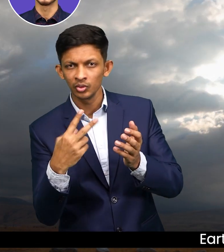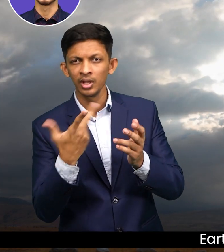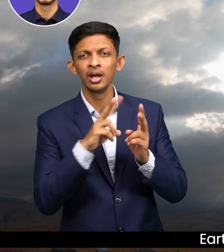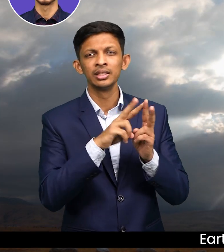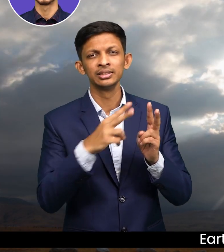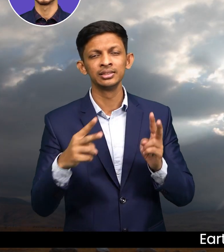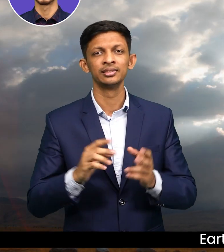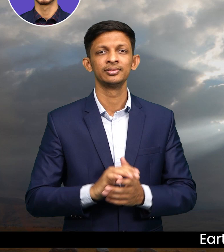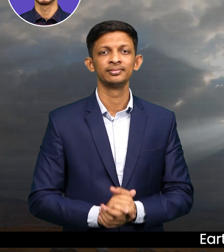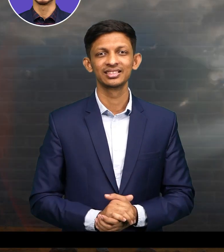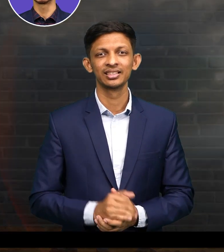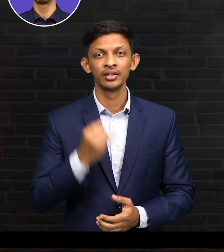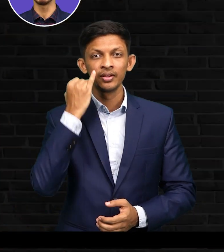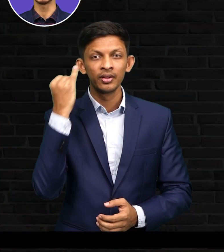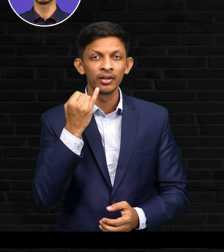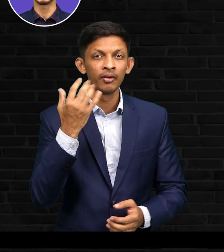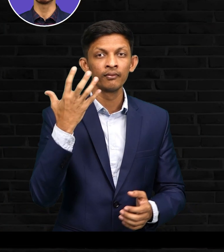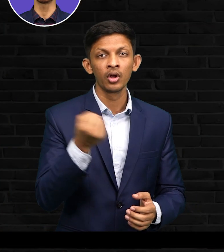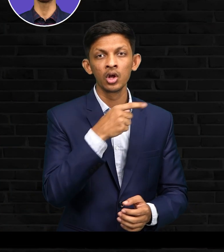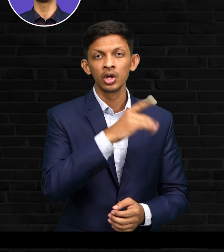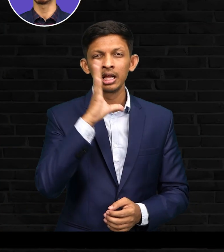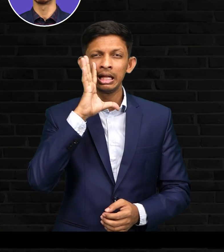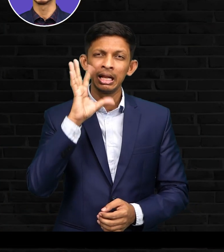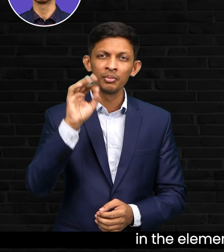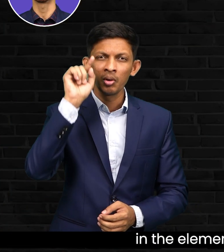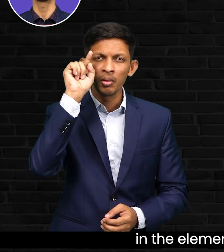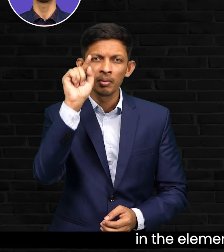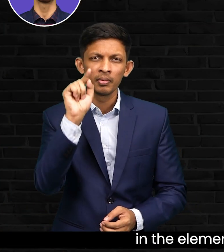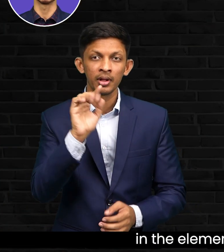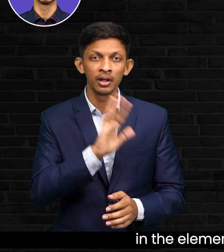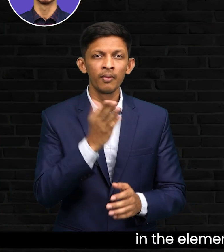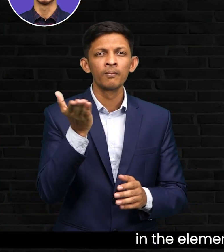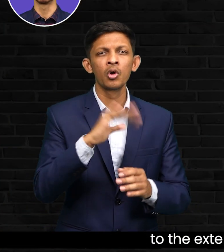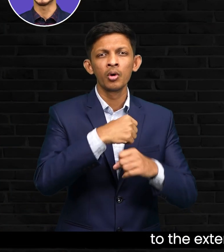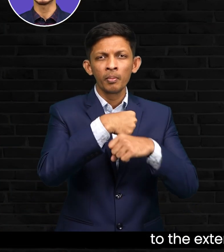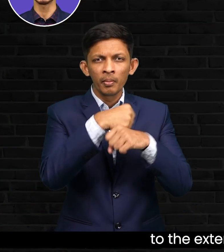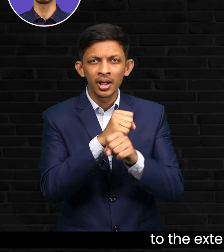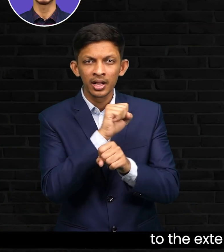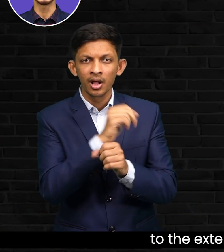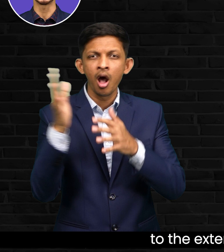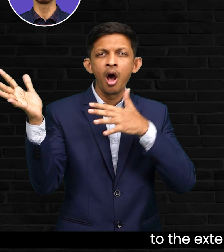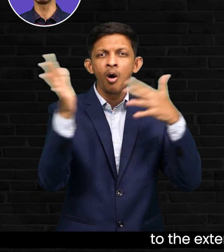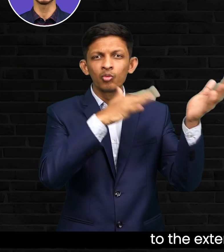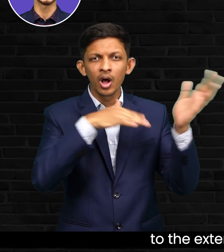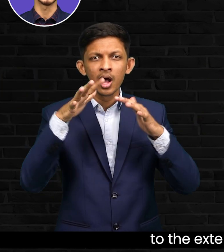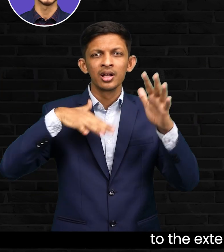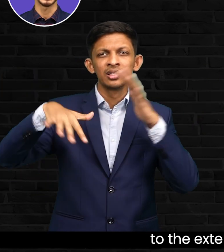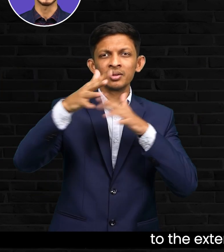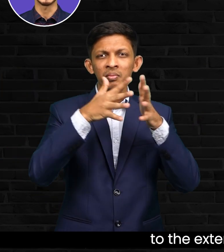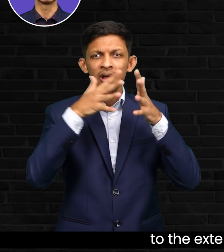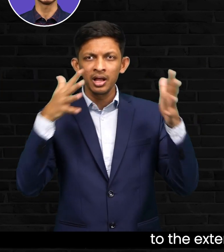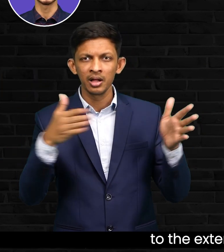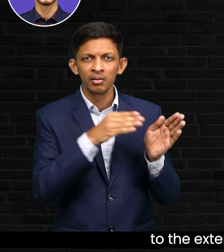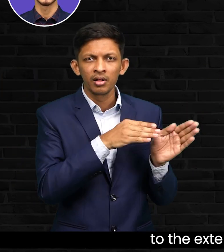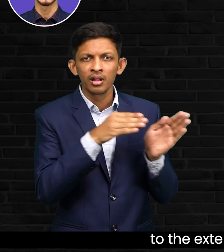nitrogen. It is found in the elemental form in the atmosphere to the extent of nearly 21%